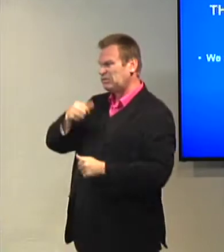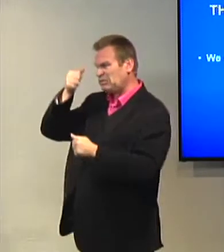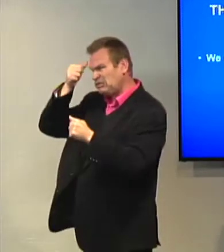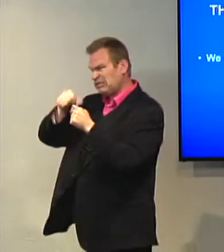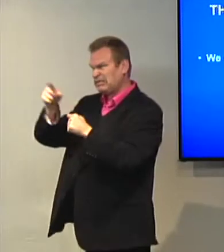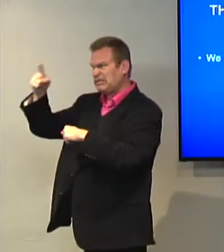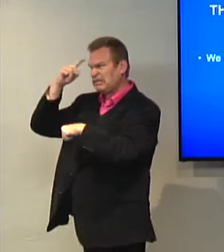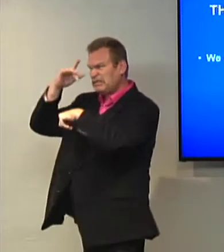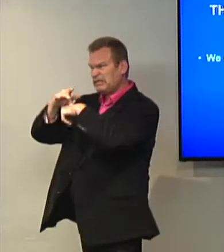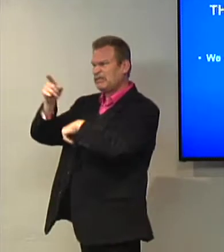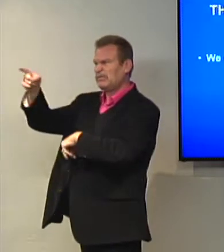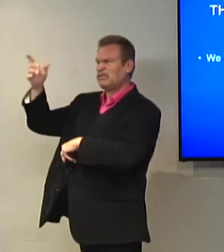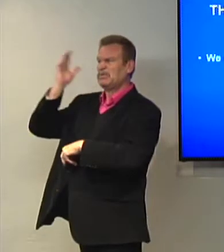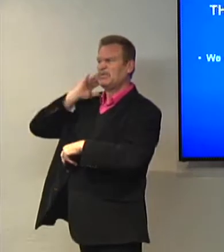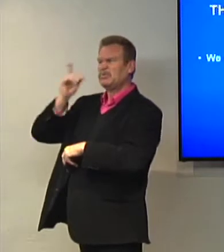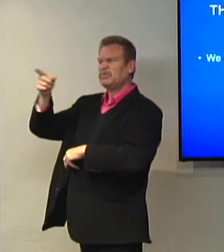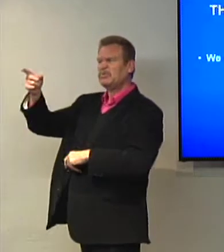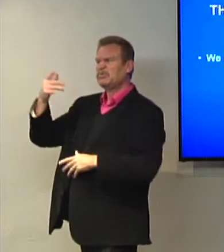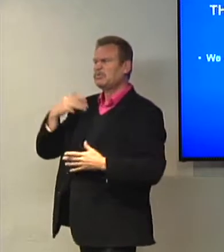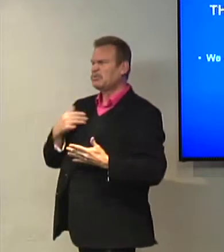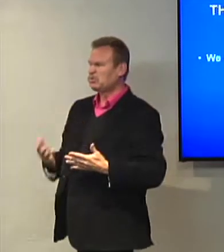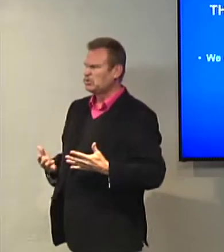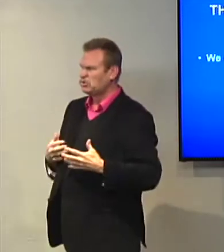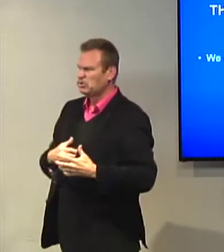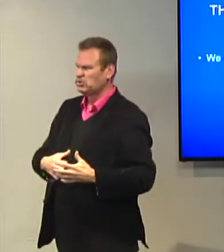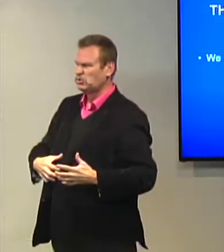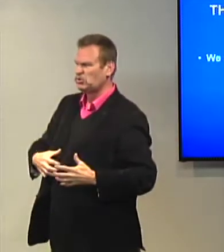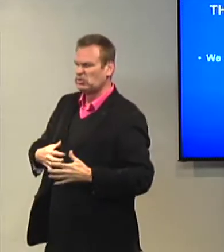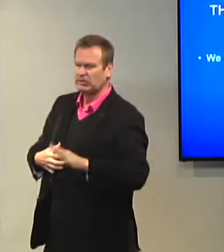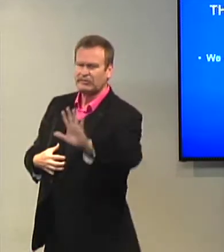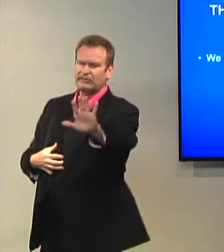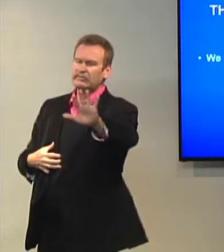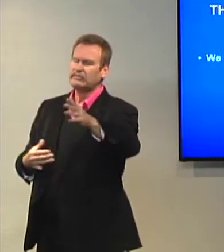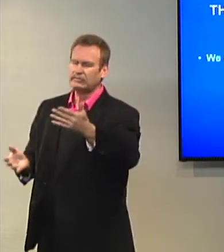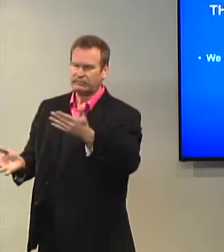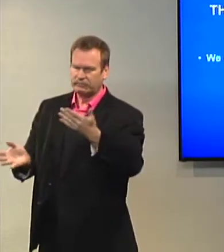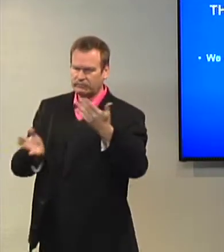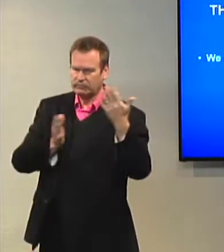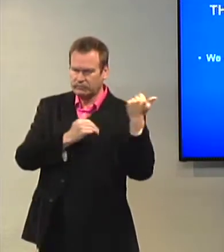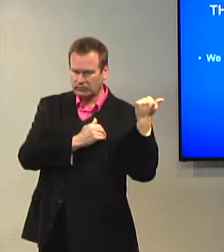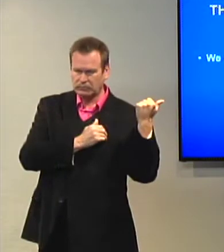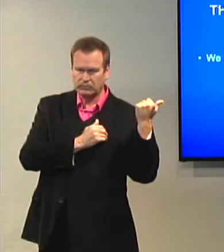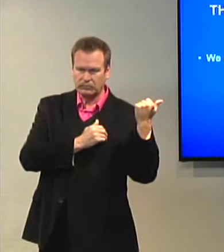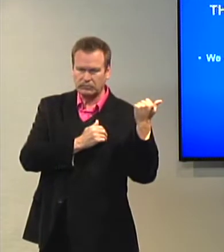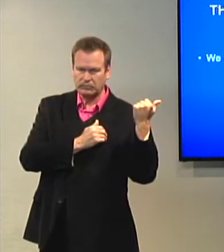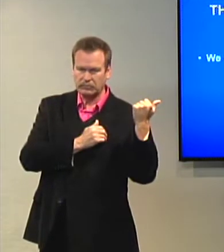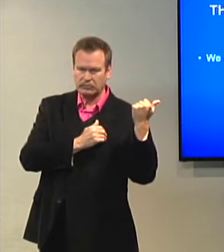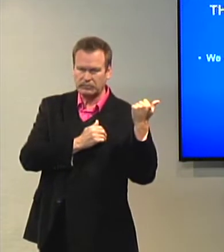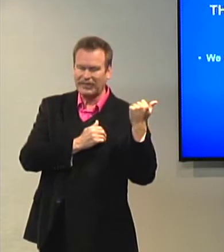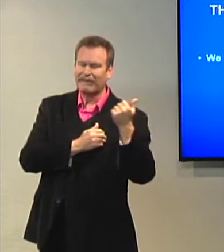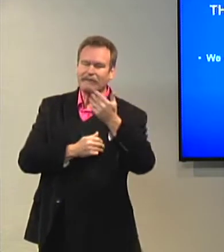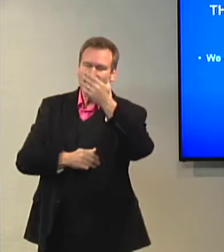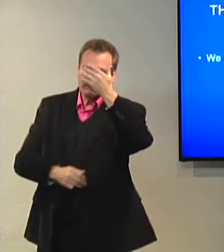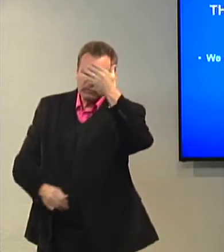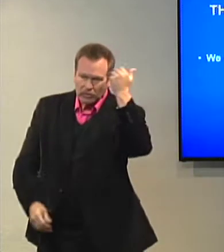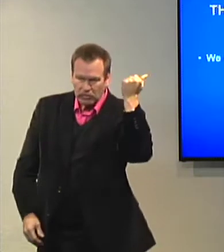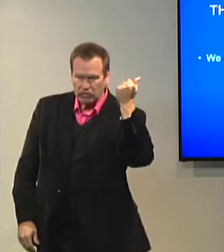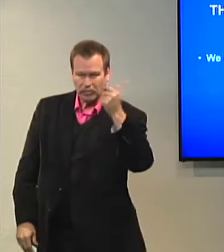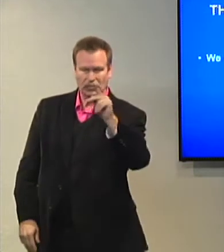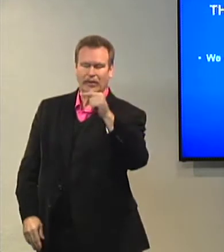Sow the seeds of a new life. Don't be thinking on something like, man, that guy did me wrong. I really don't like him. Put it in the